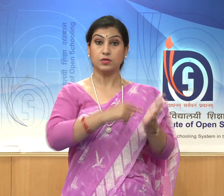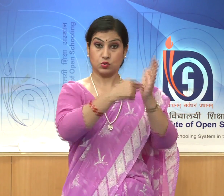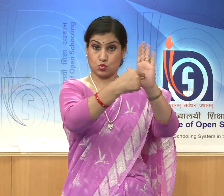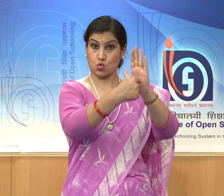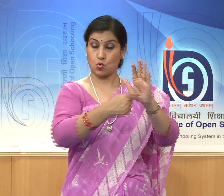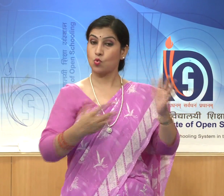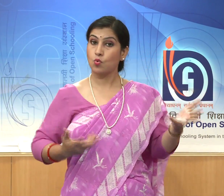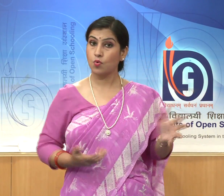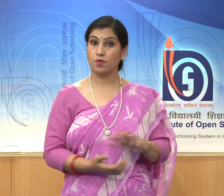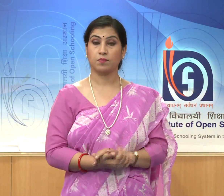reflect